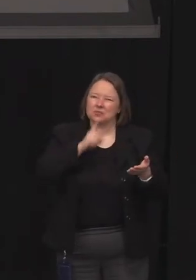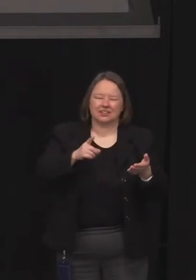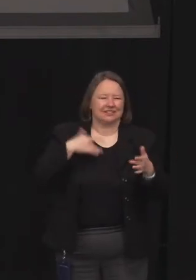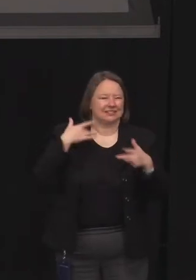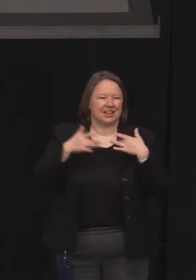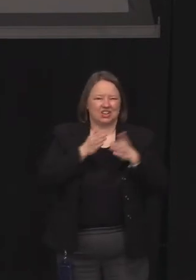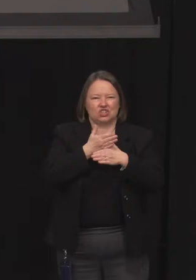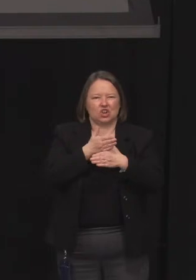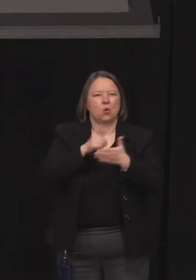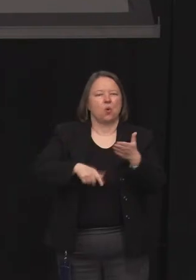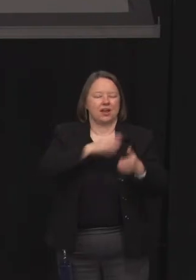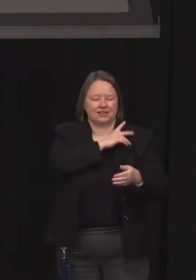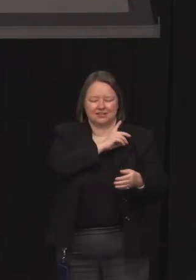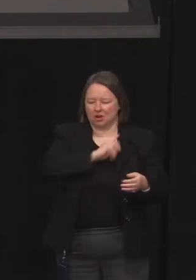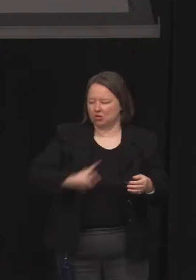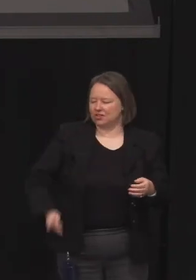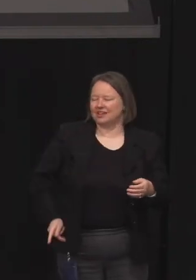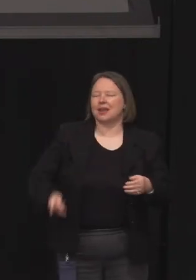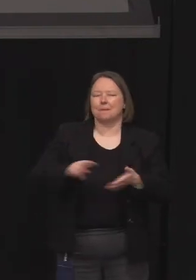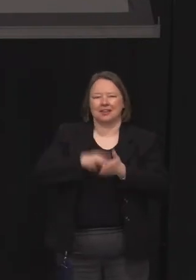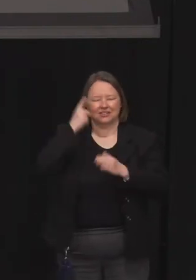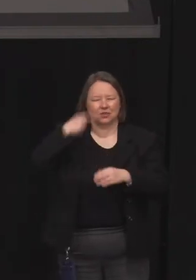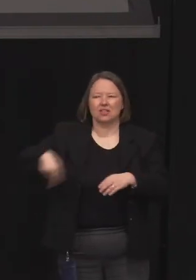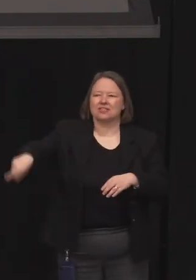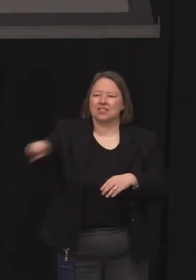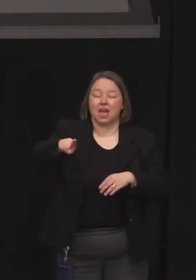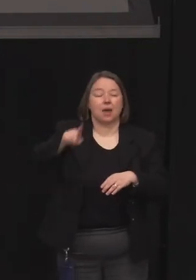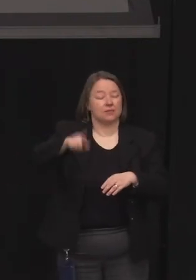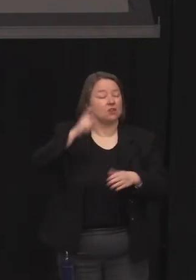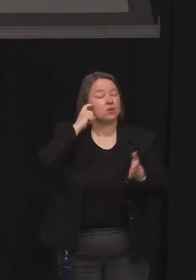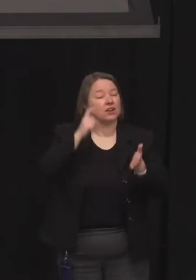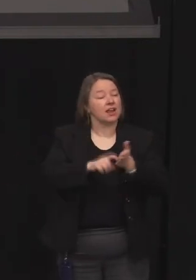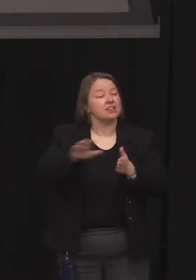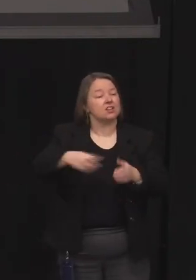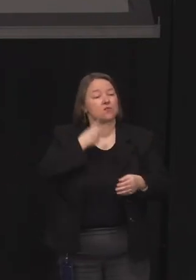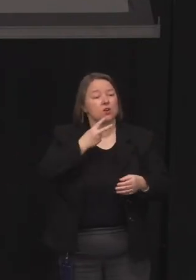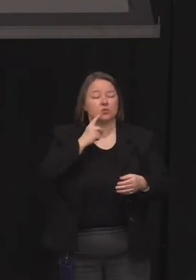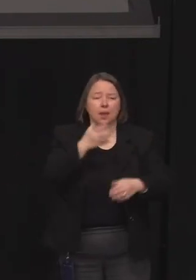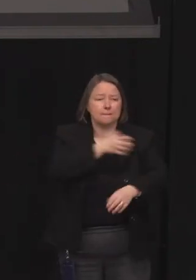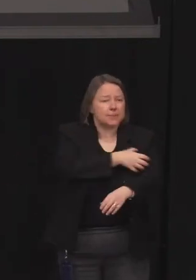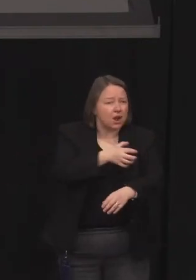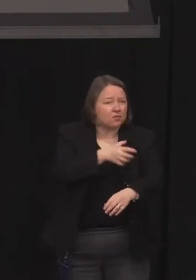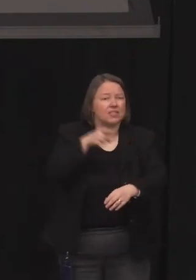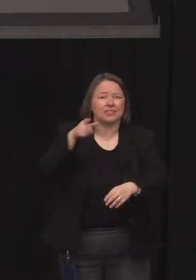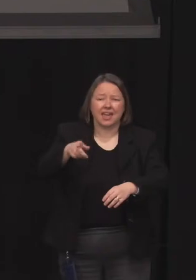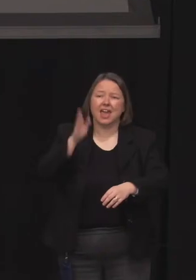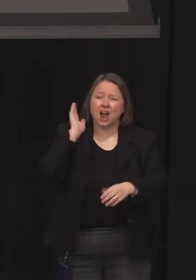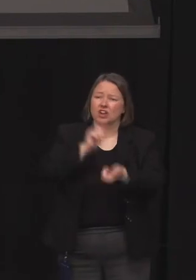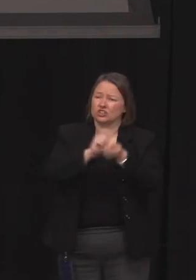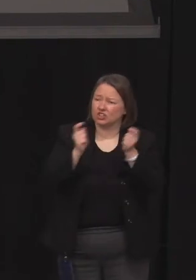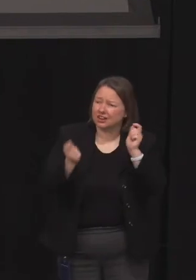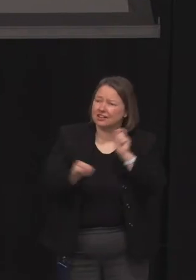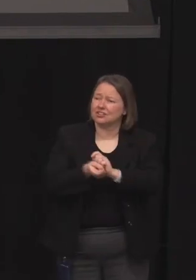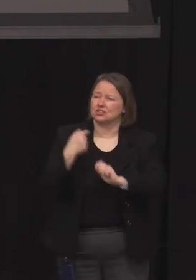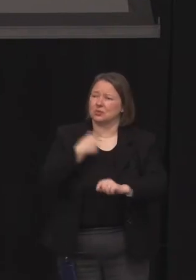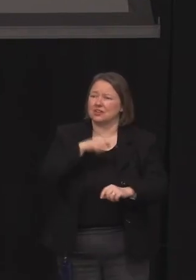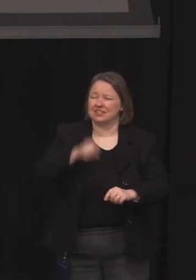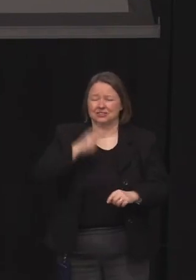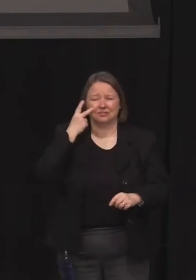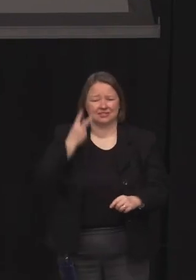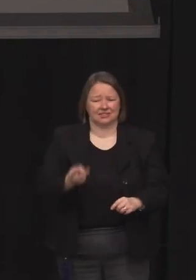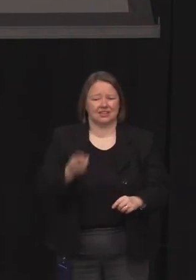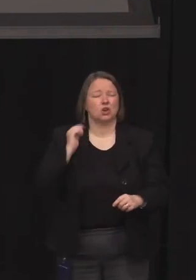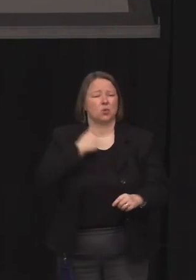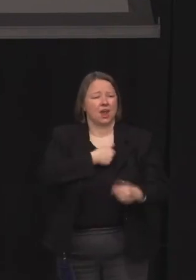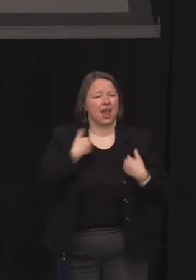them, and maybe start to realize that their voices are powerful and that they are the agents of change that we need. We have